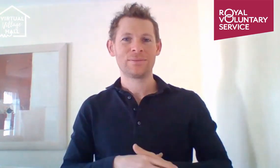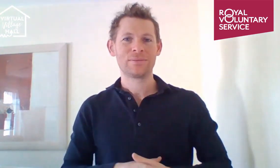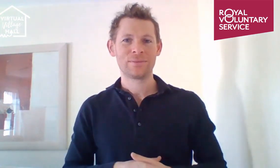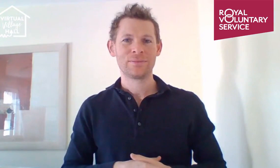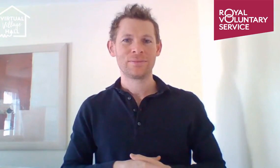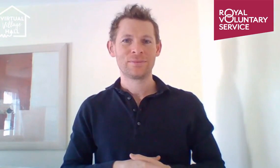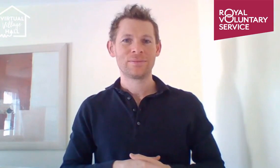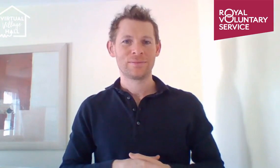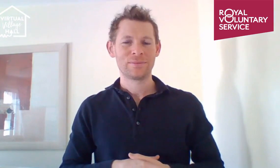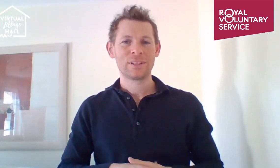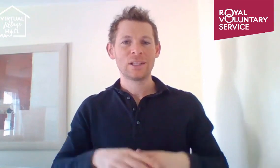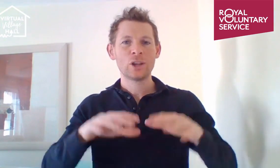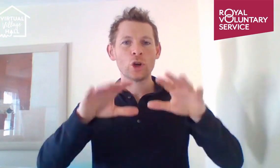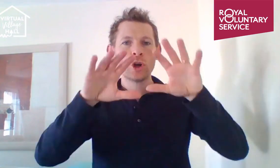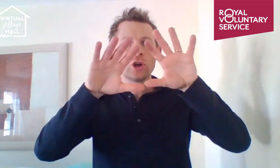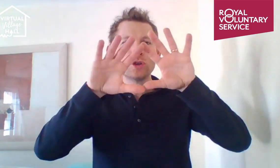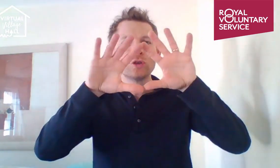And the next one is